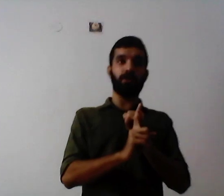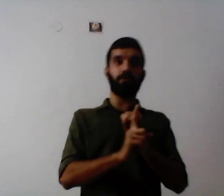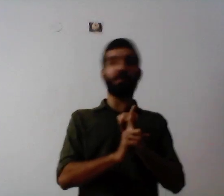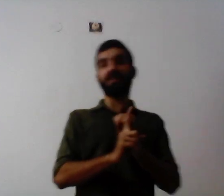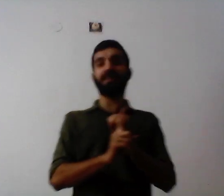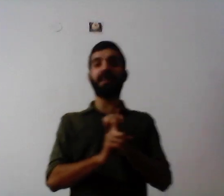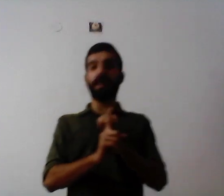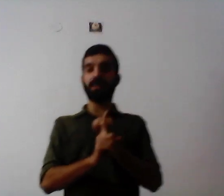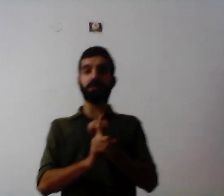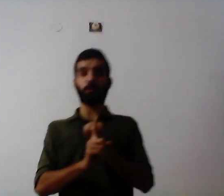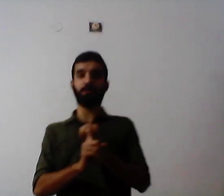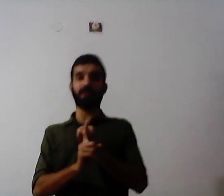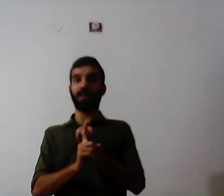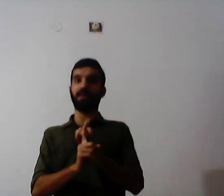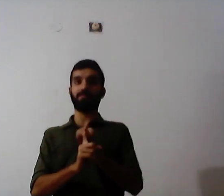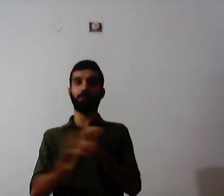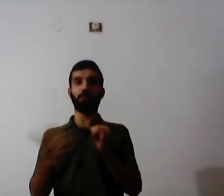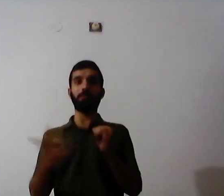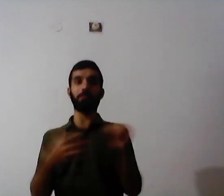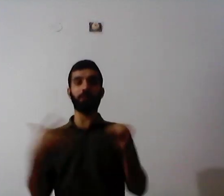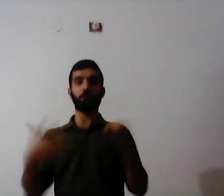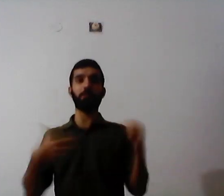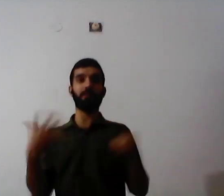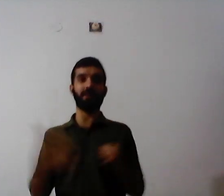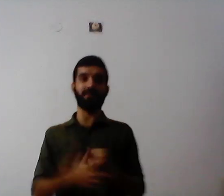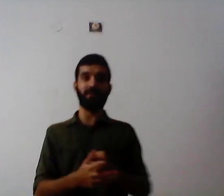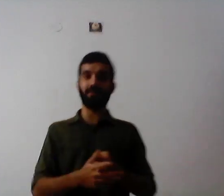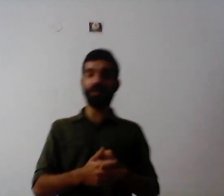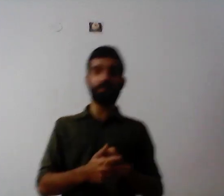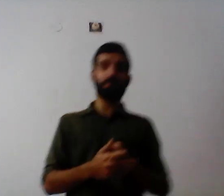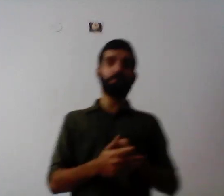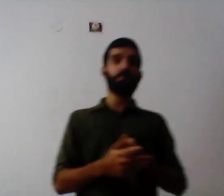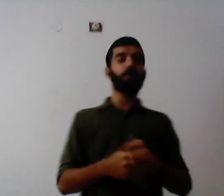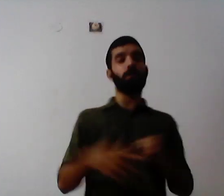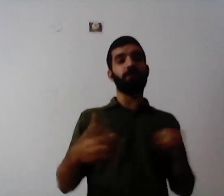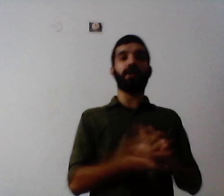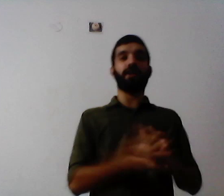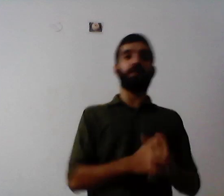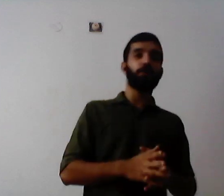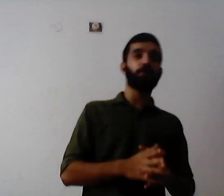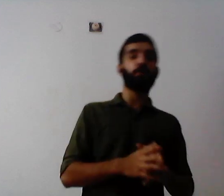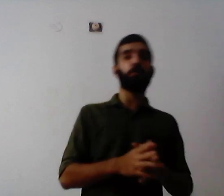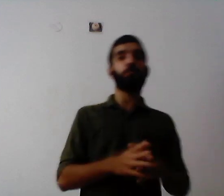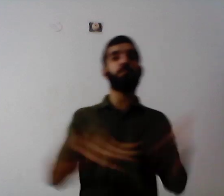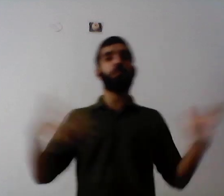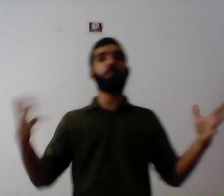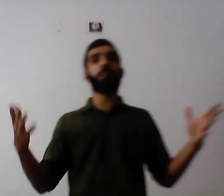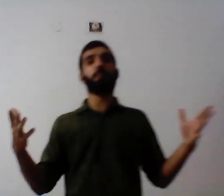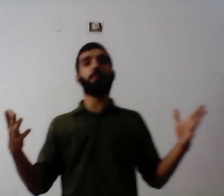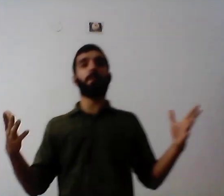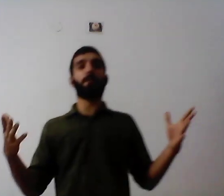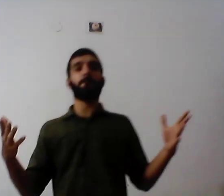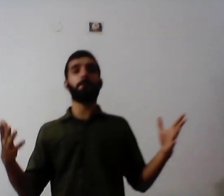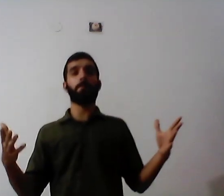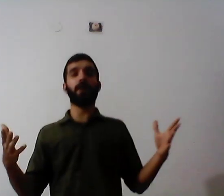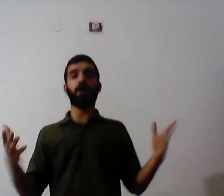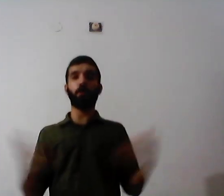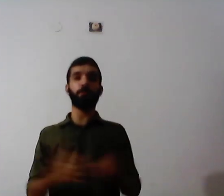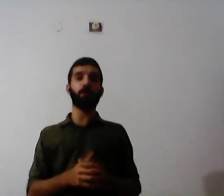can say like dissolves like, to remember, to memorize it, right? Okay, fine. So I hope you guys